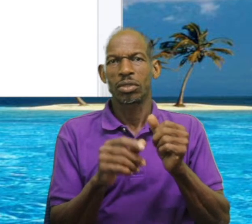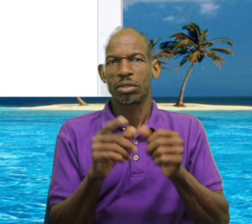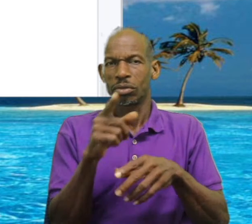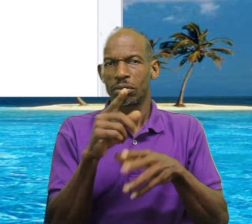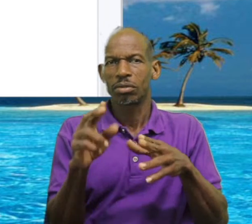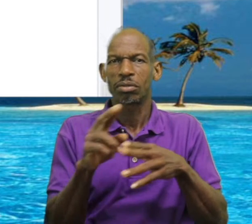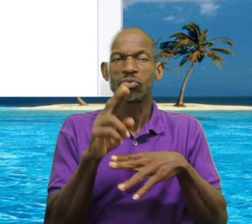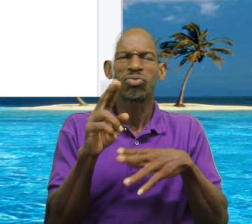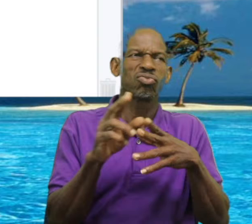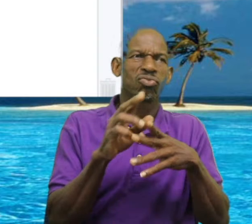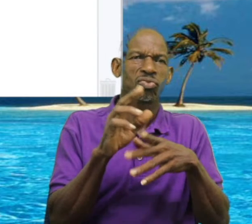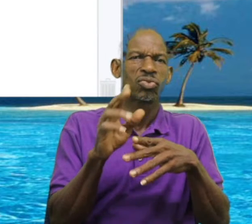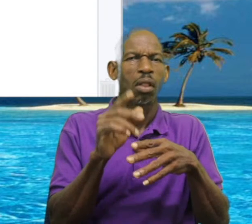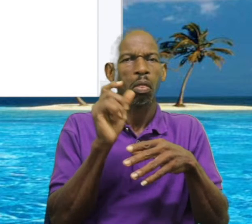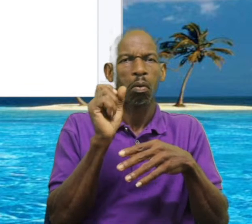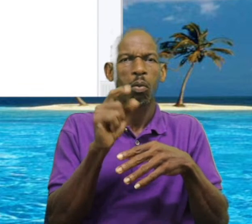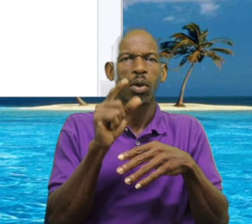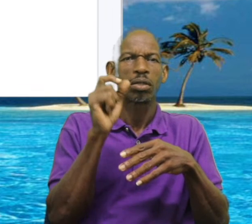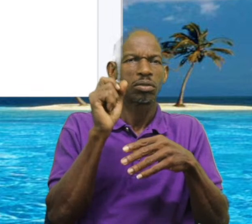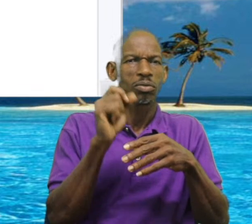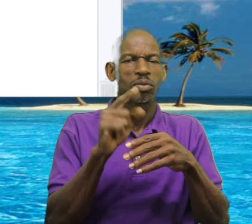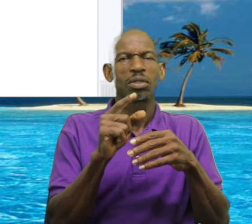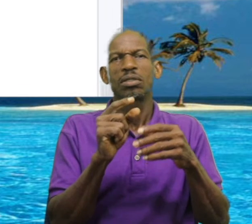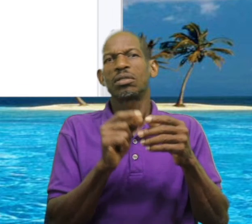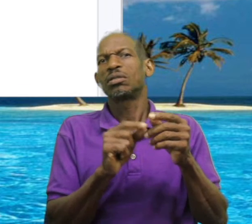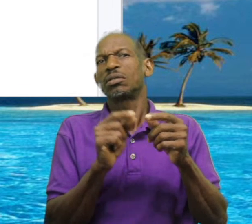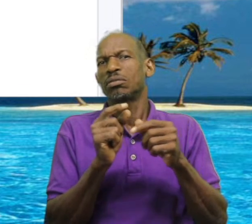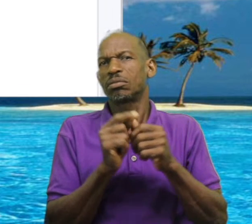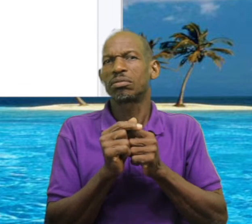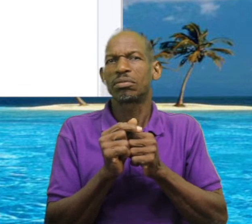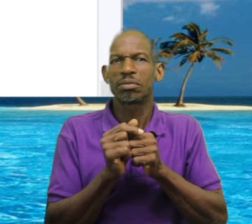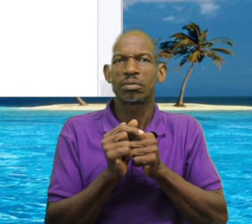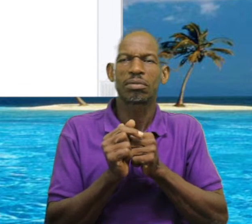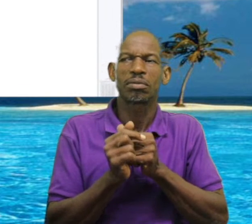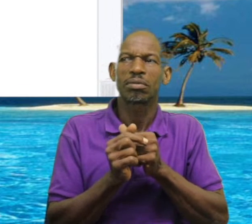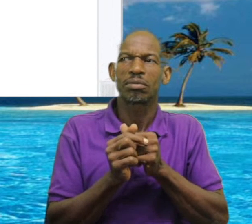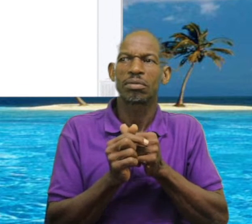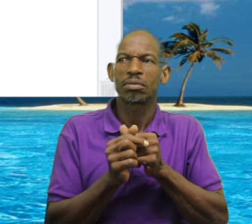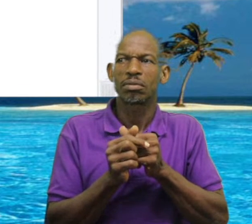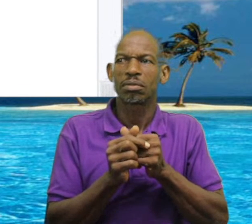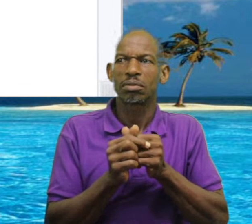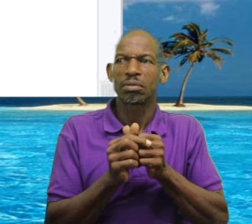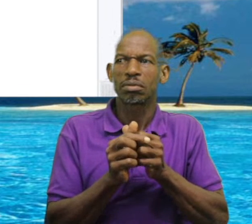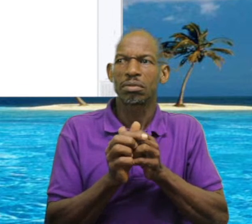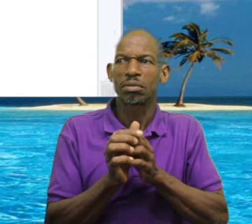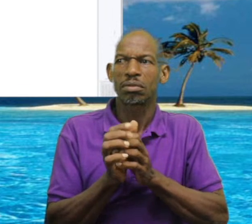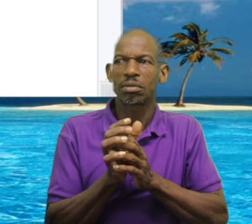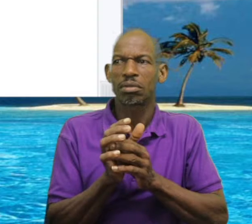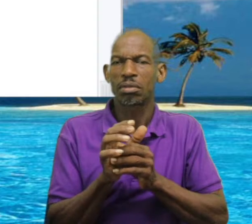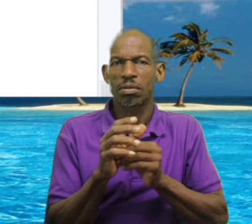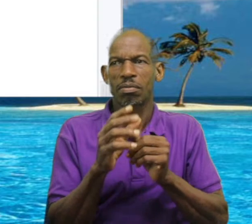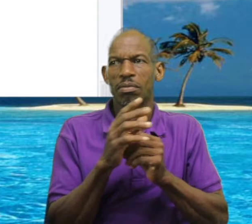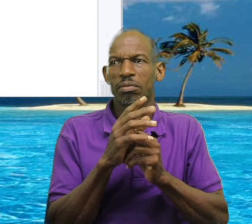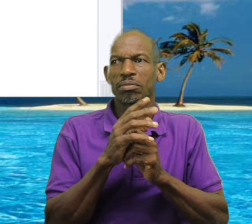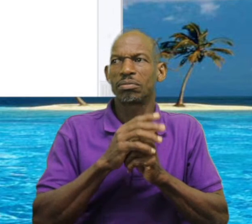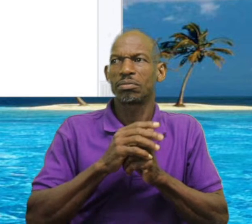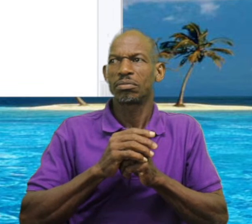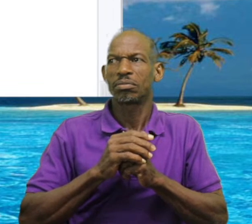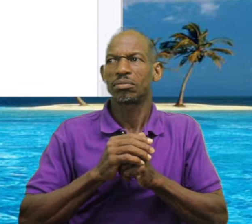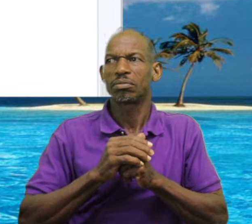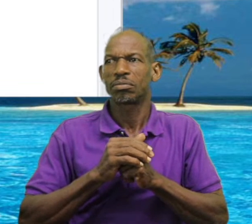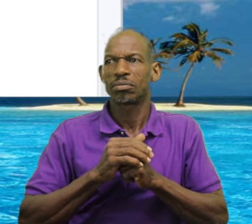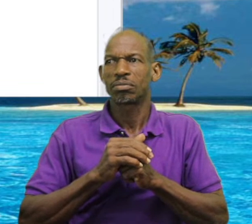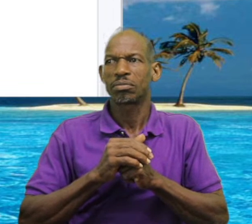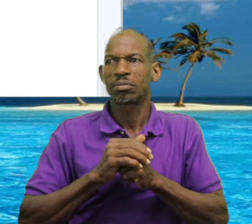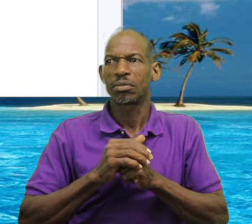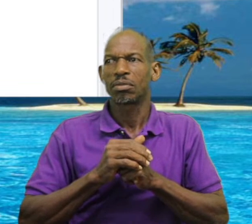Most of the times it is okay, it is being used, but I'm seeing somebody came in. I'm not seeing them. All right.